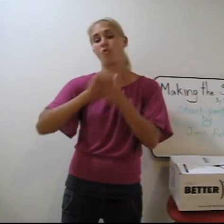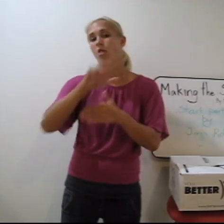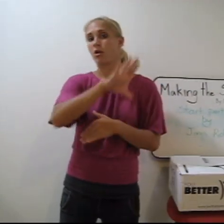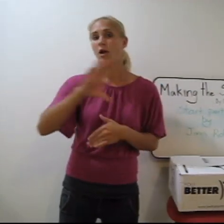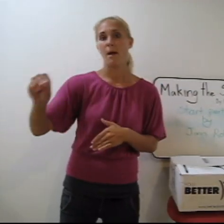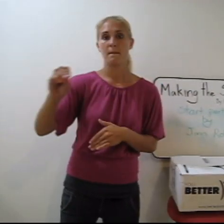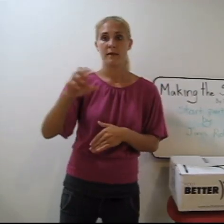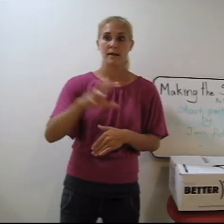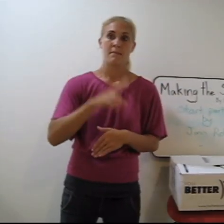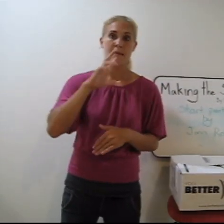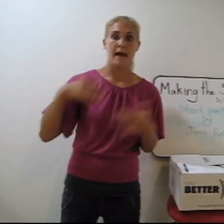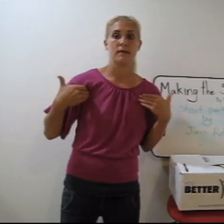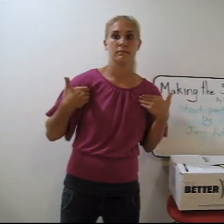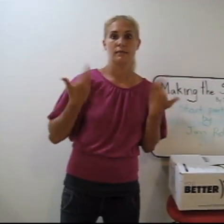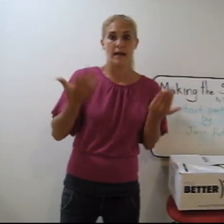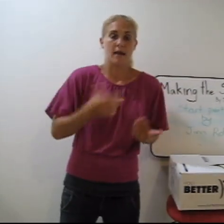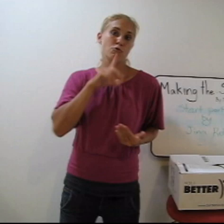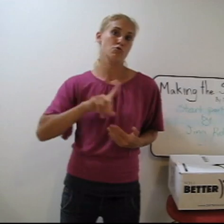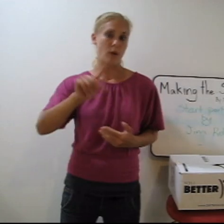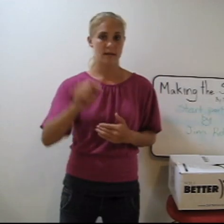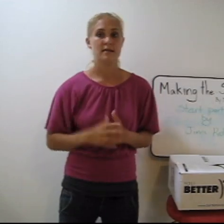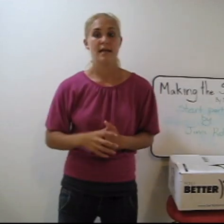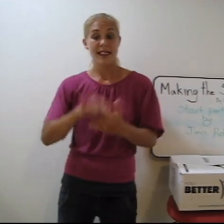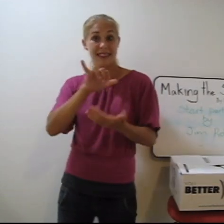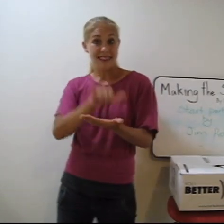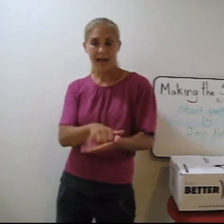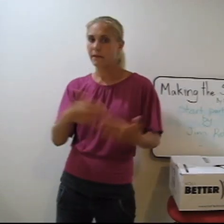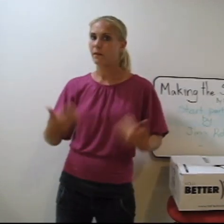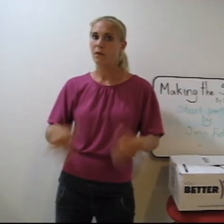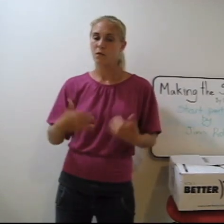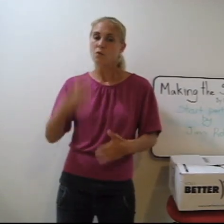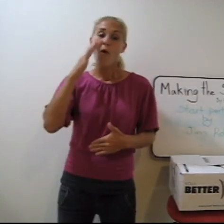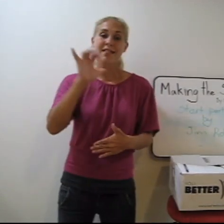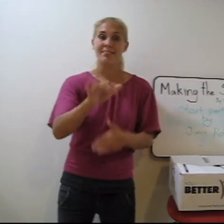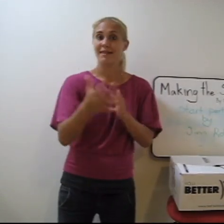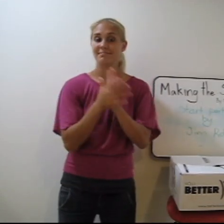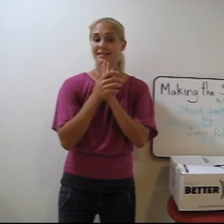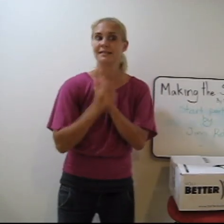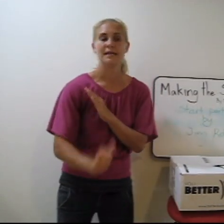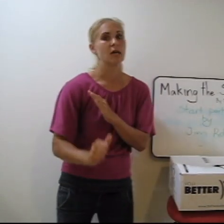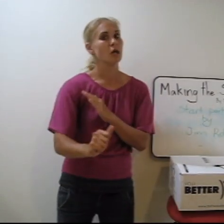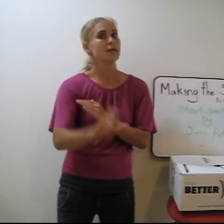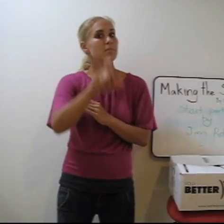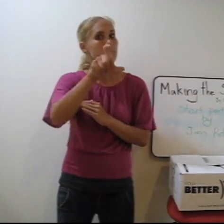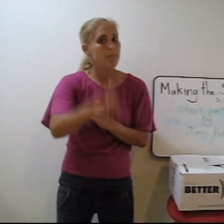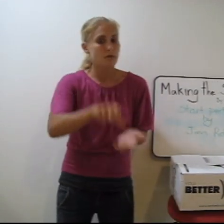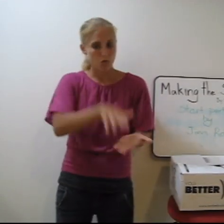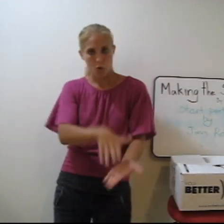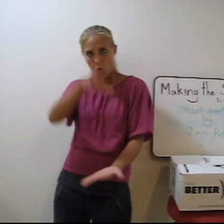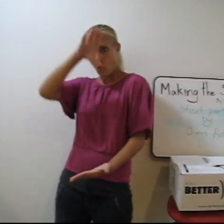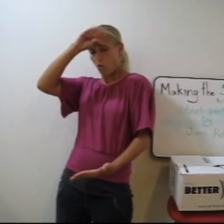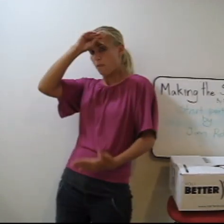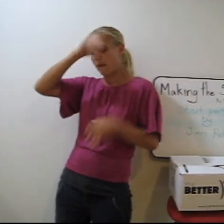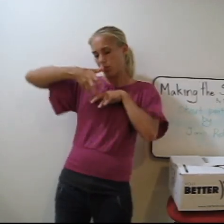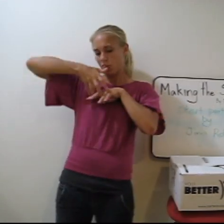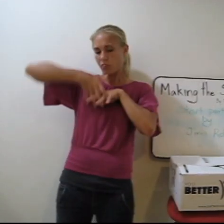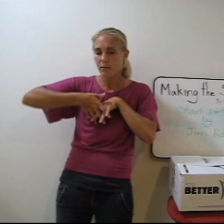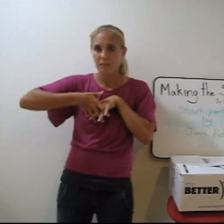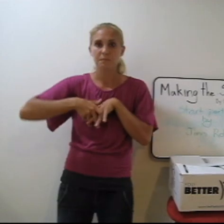as a testimony to the results mastering this skill can produce. This is an art form and has been an ongoing study and